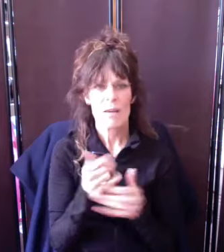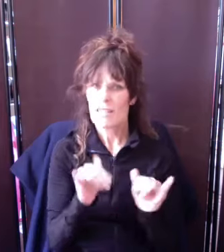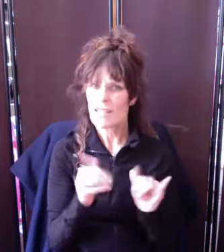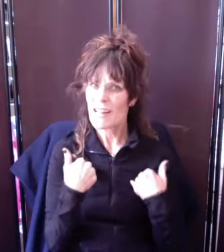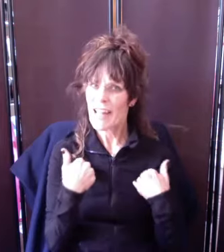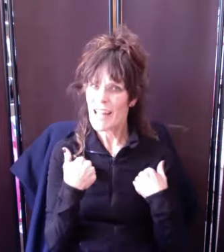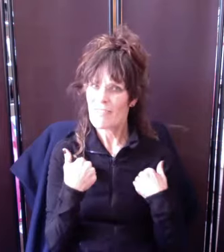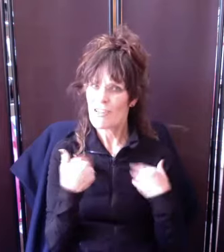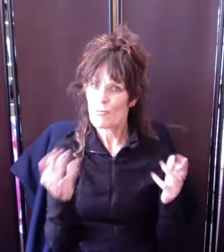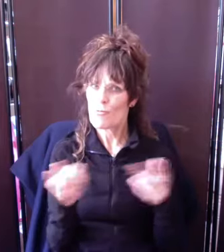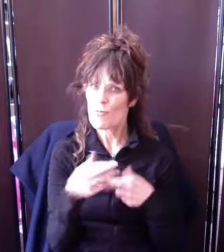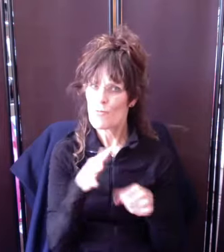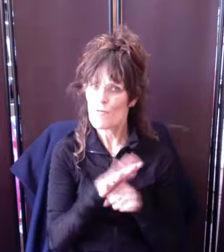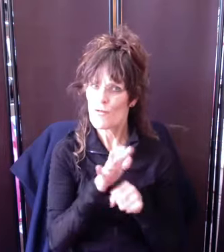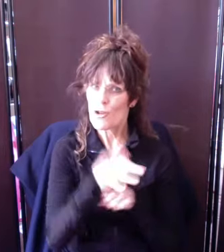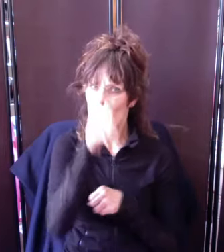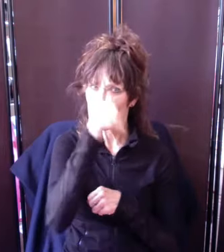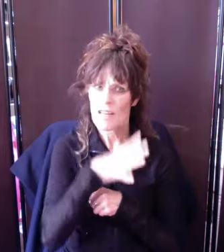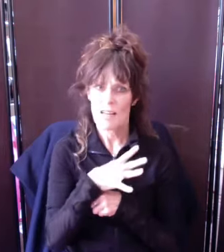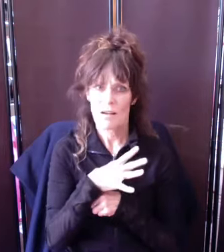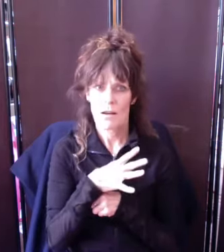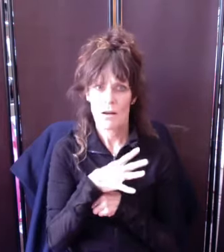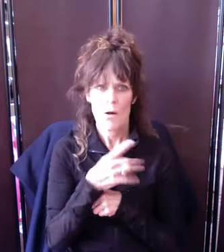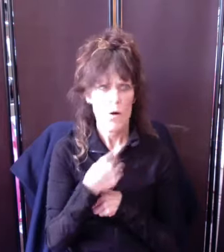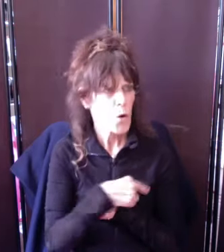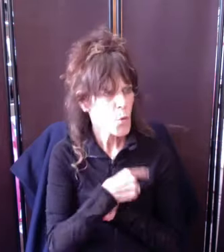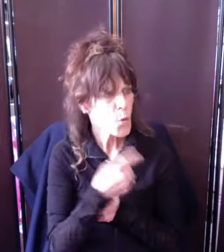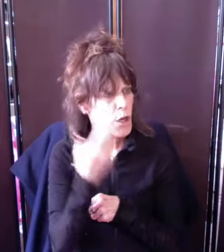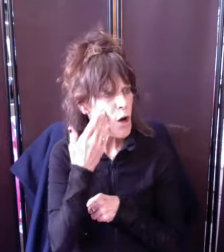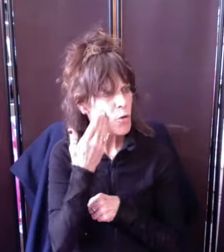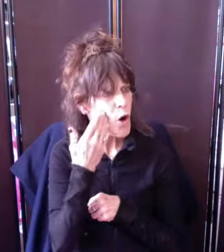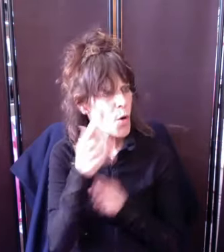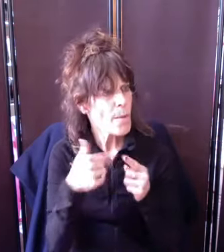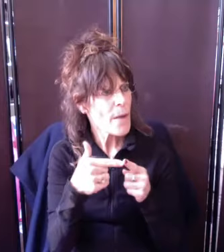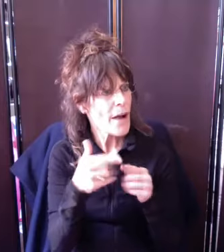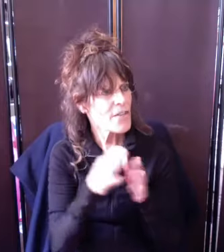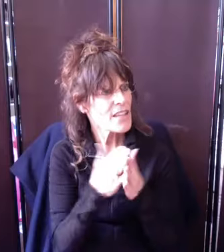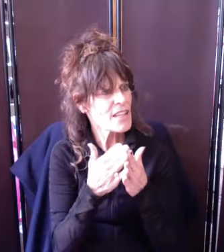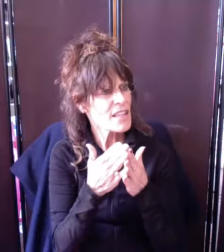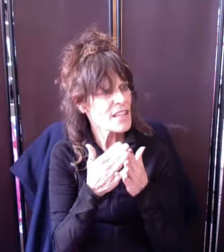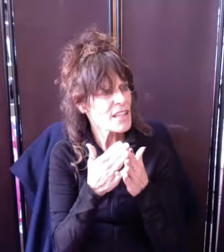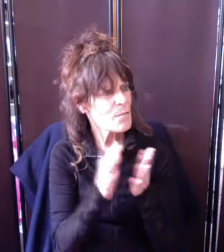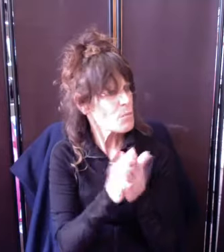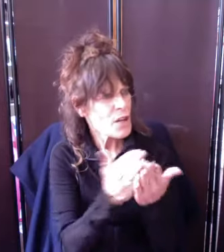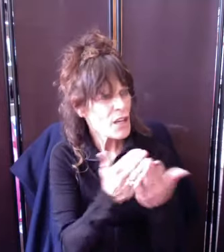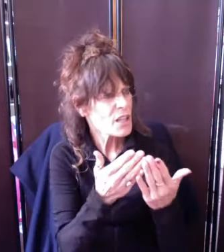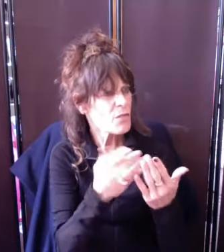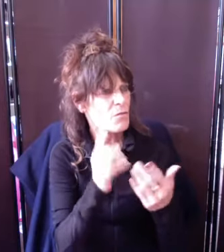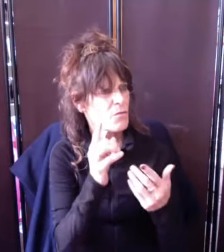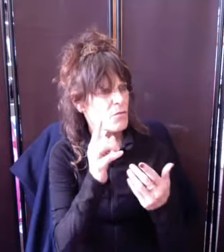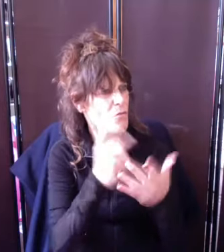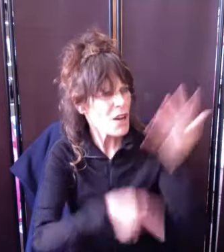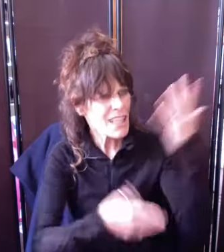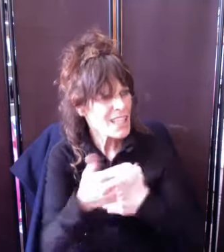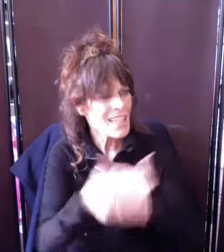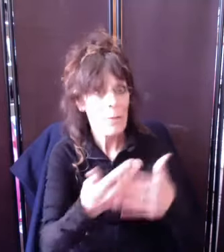who are like, well, we don't know about the steps. They don't have a big book. They don't have any of that stuff. And so the next thing I know, I'm